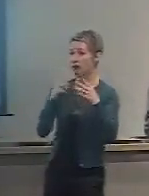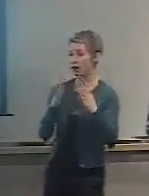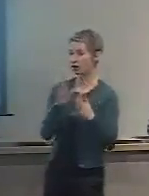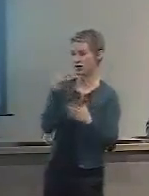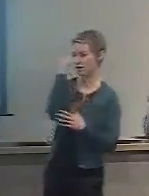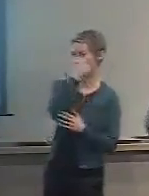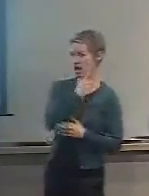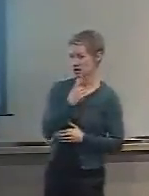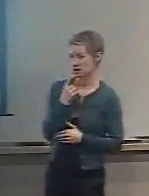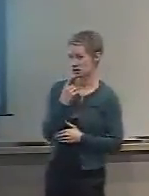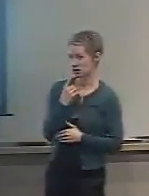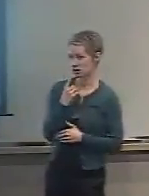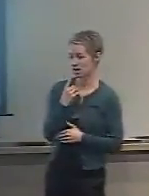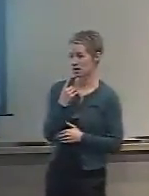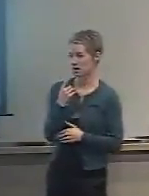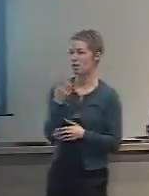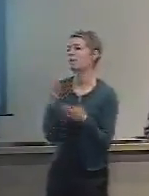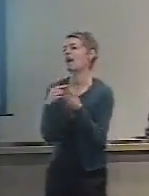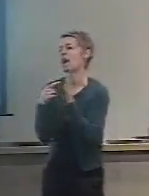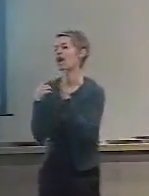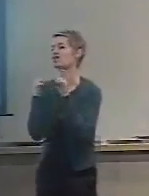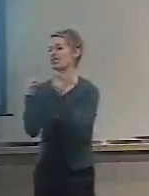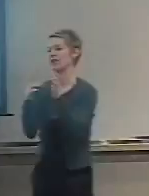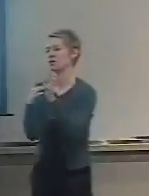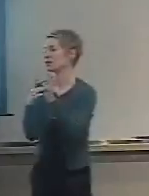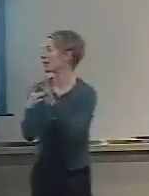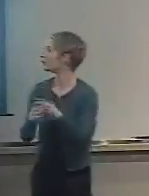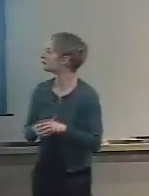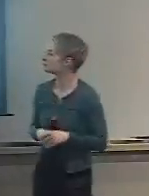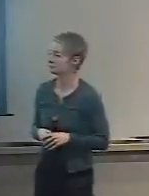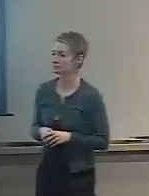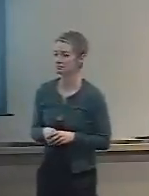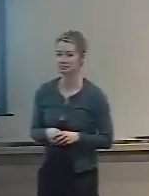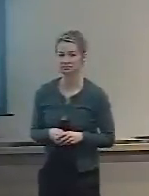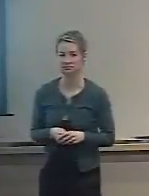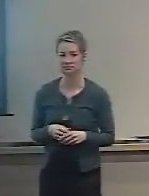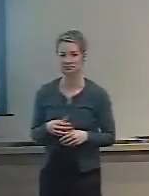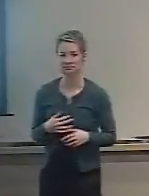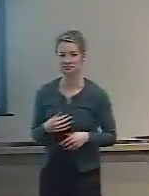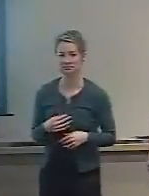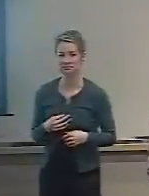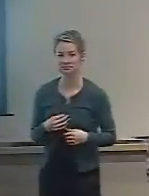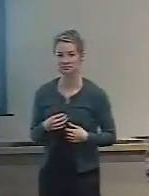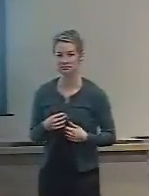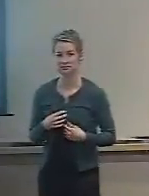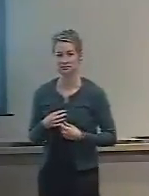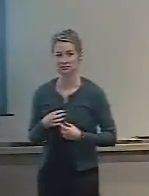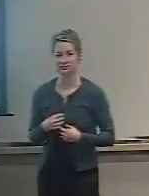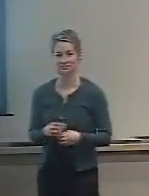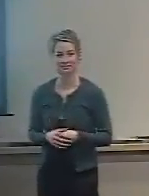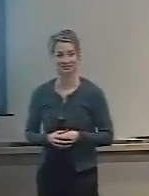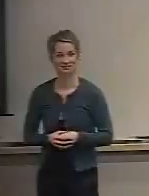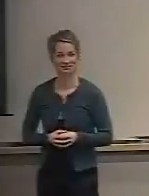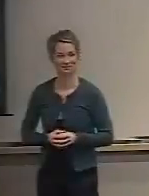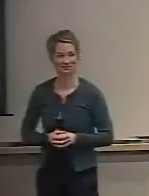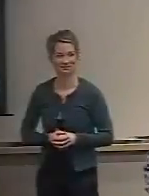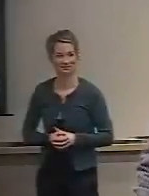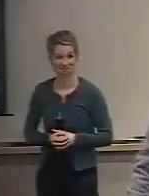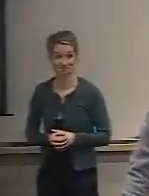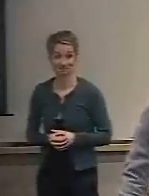are, I think I should just give you the demo. Let's see. The best thing to do is to,